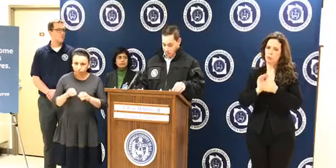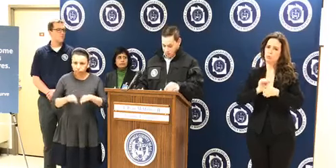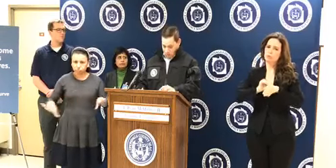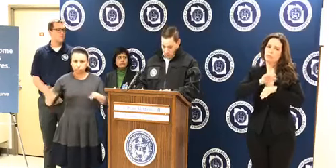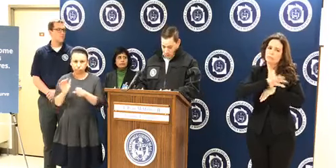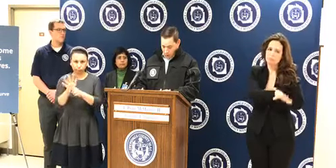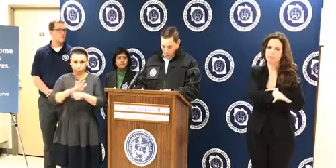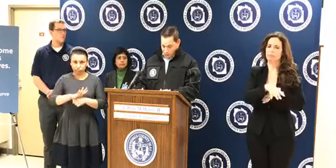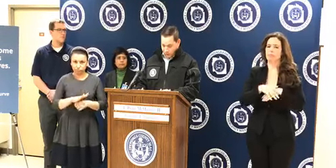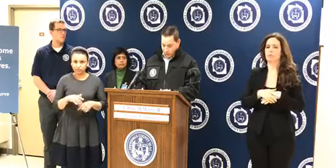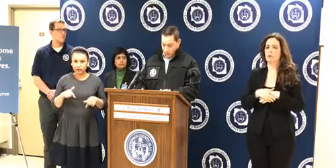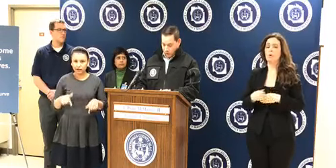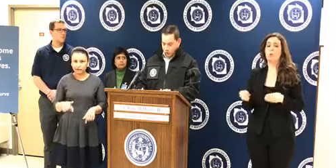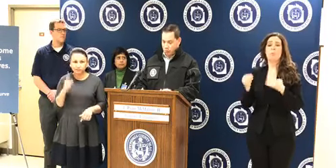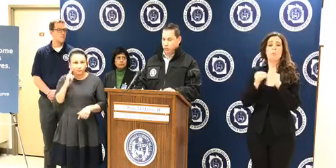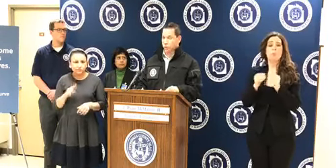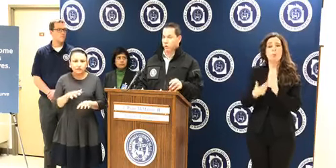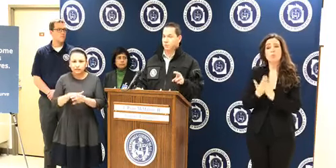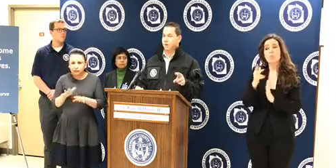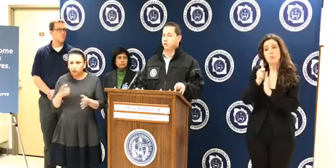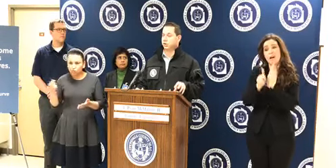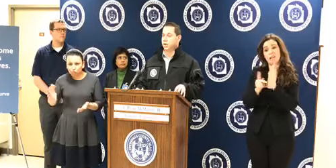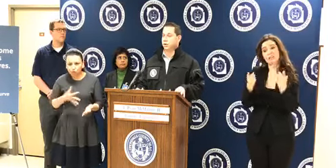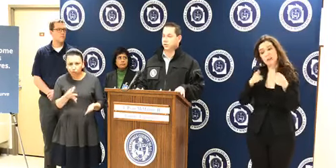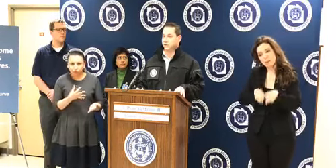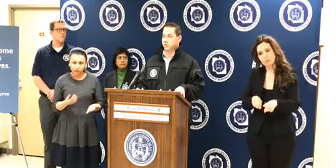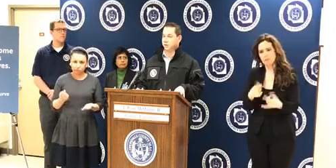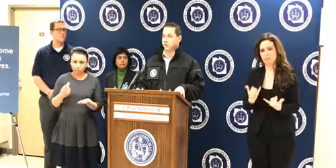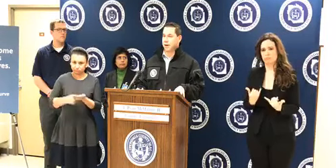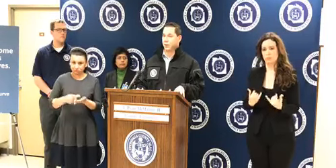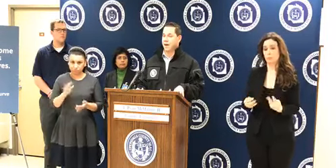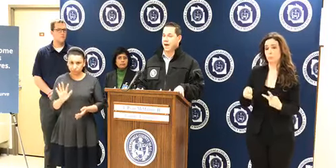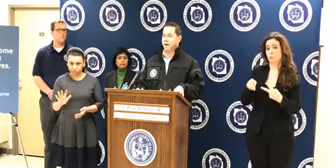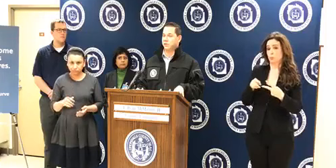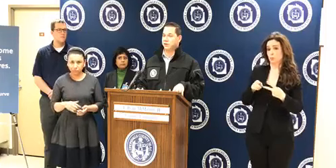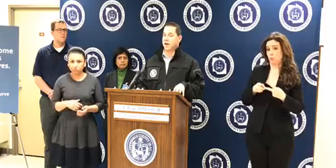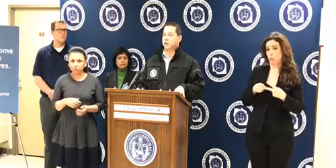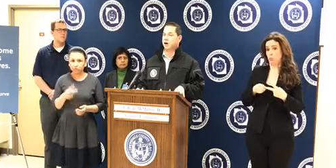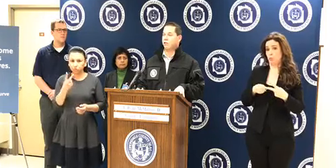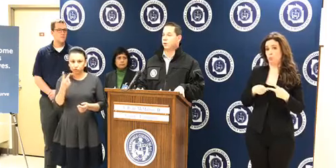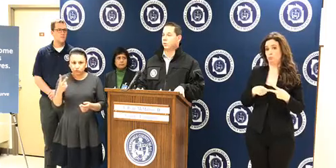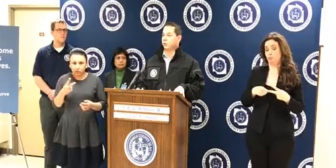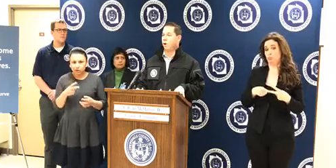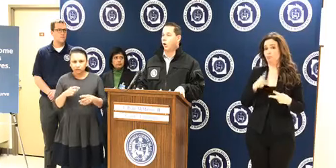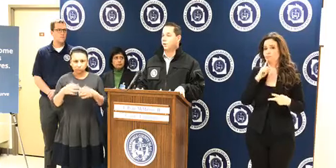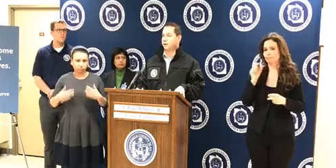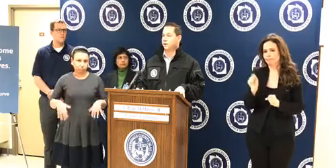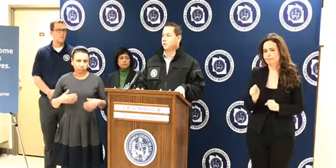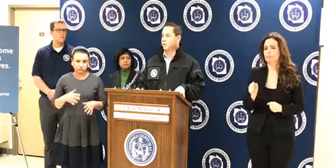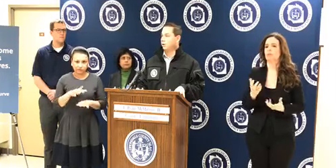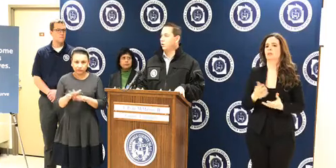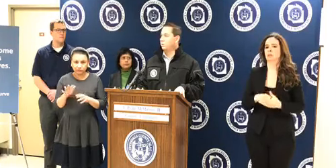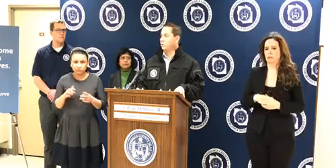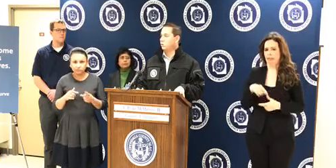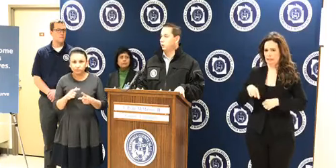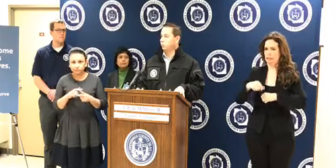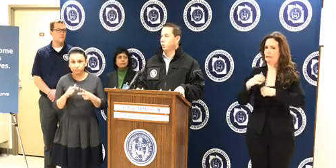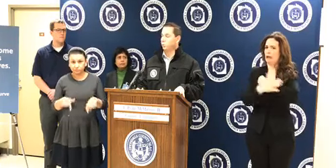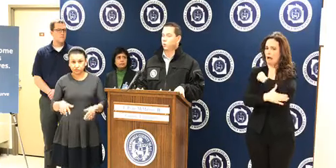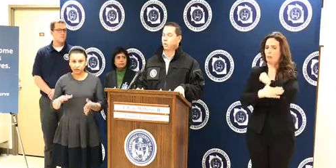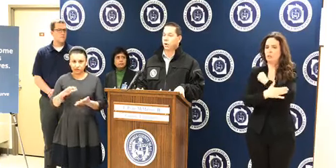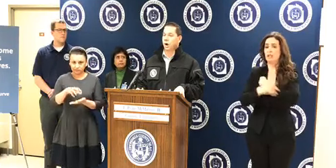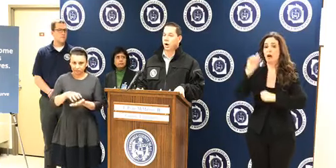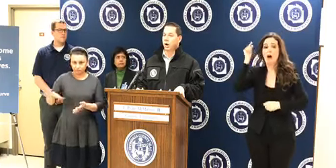today. But certainly 2 of the major challenges that we have as a county government, we have always had to take care of our communities